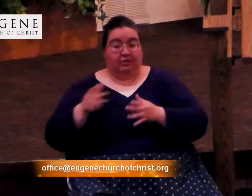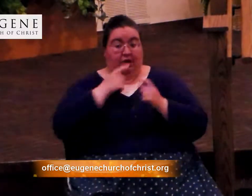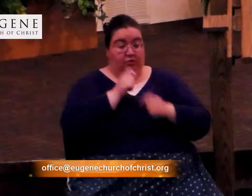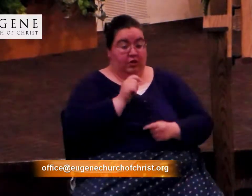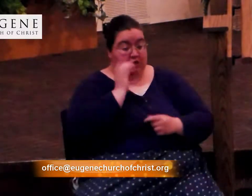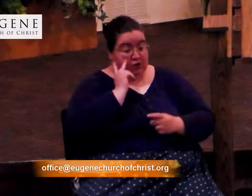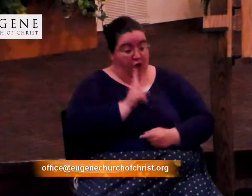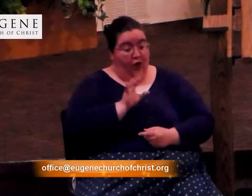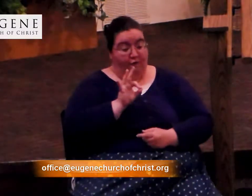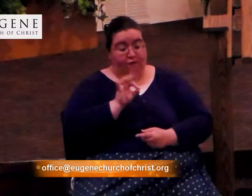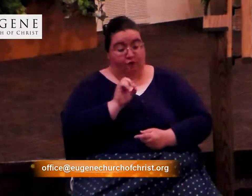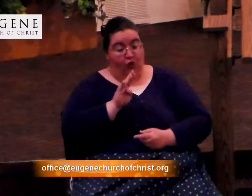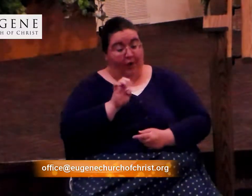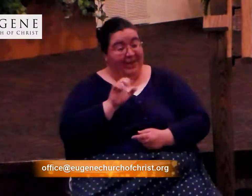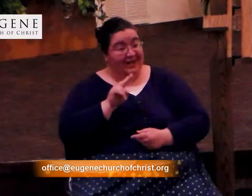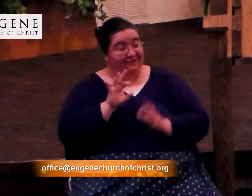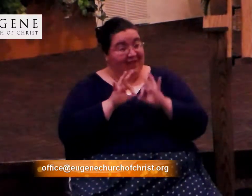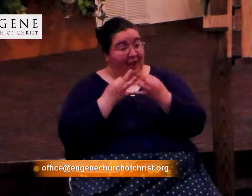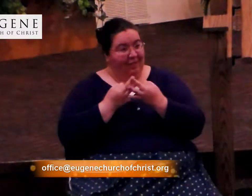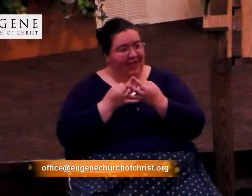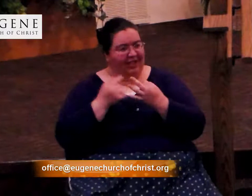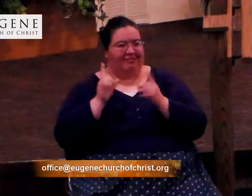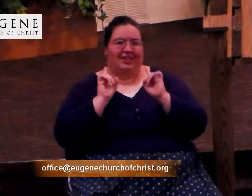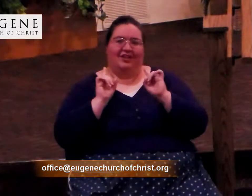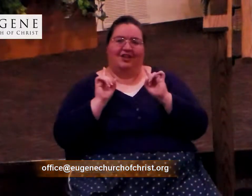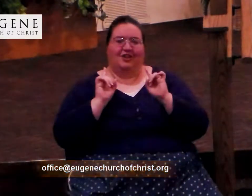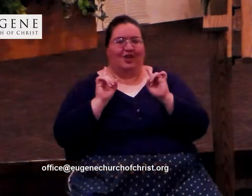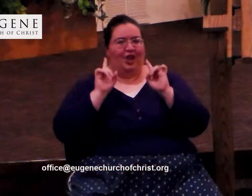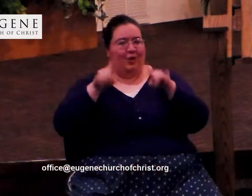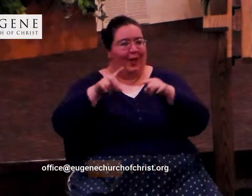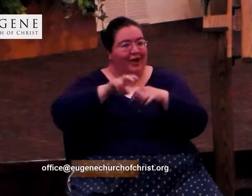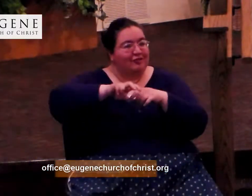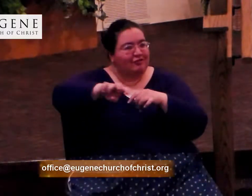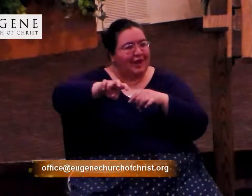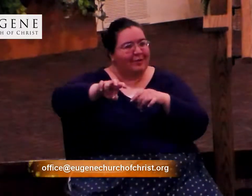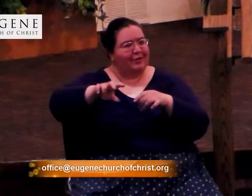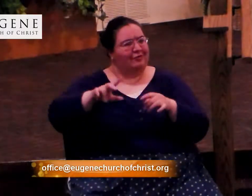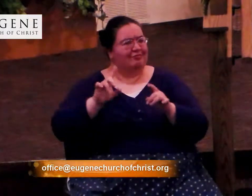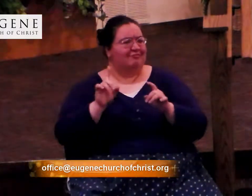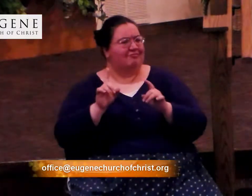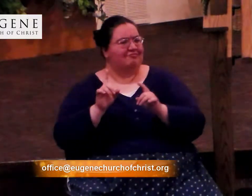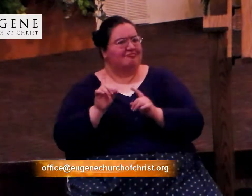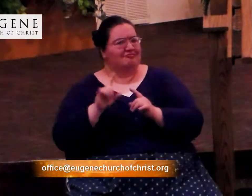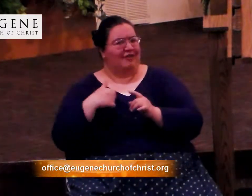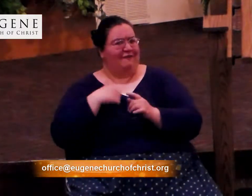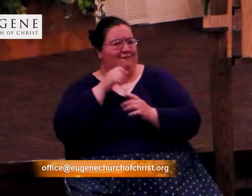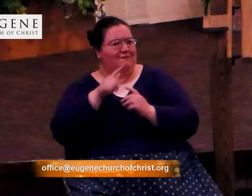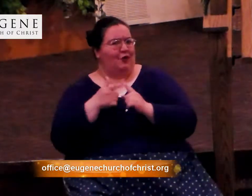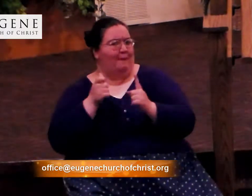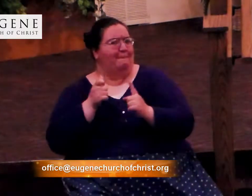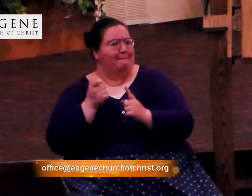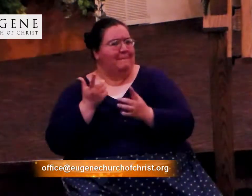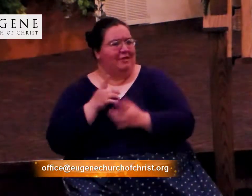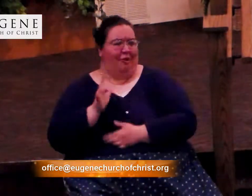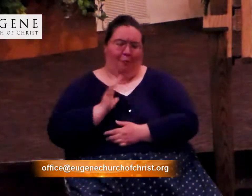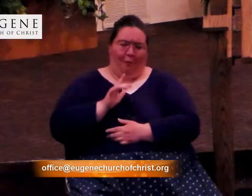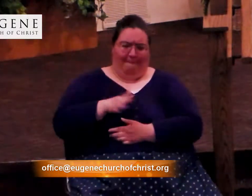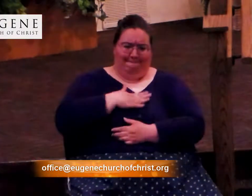at people's journeys and at people who go and do things, and I think as you are called to go, you're called to go somewhere. Now,